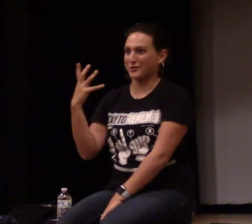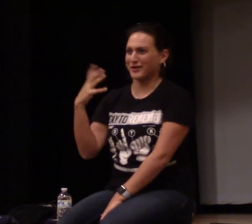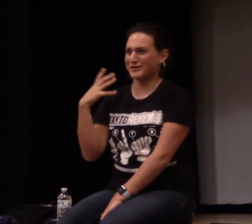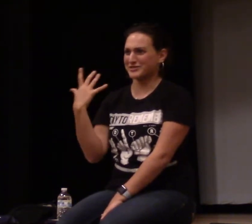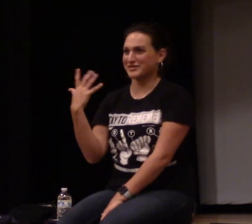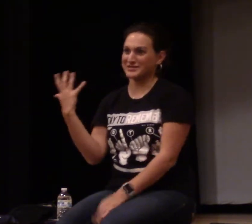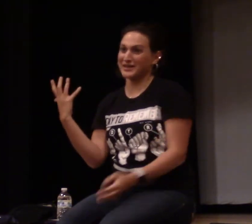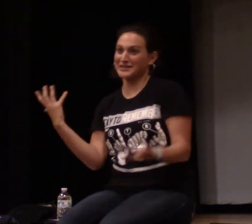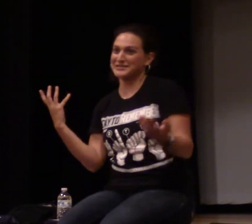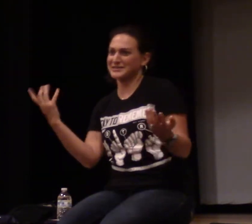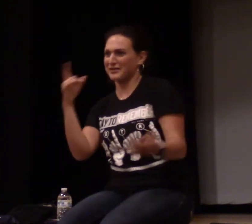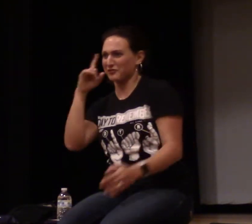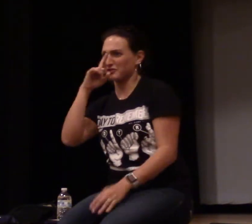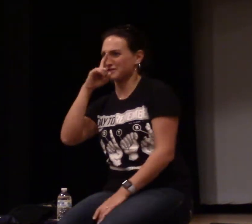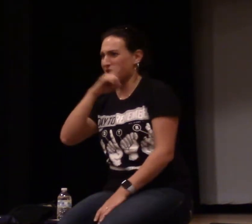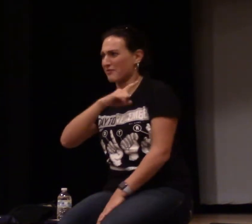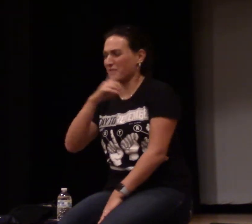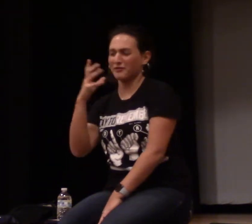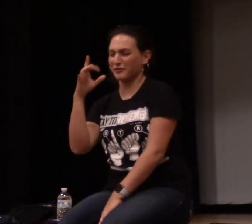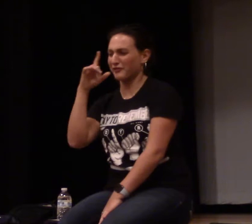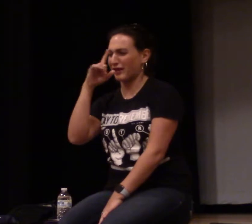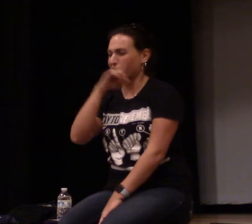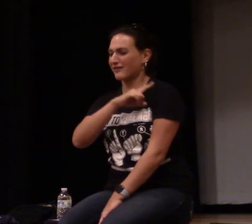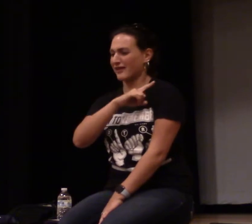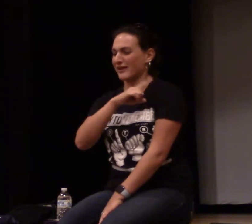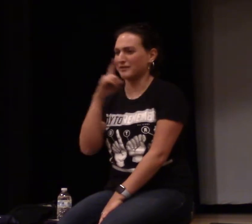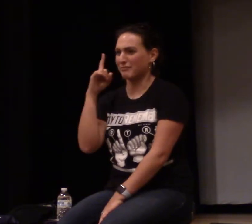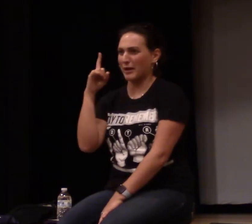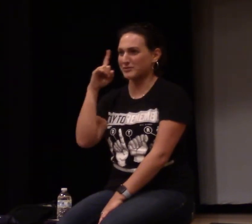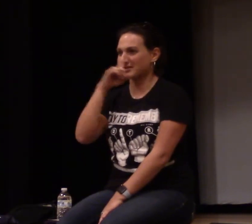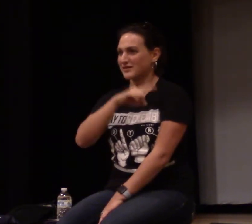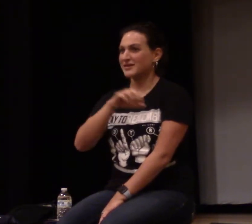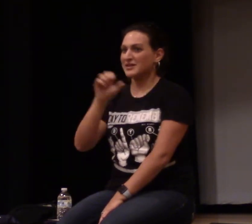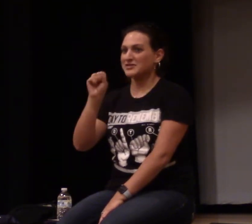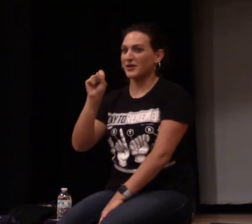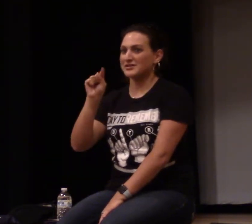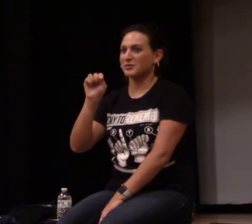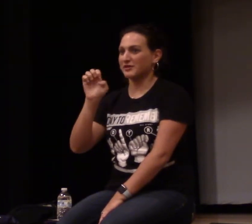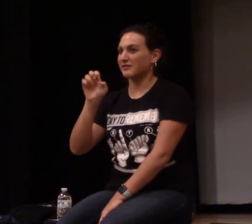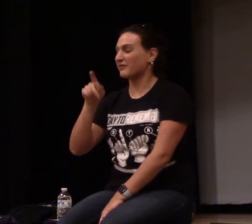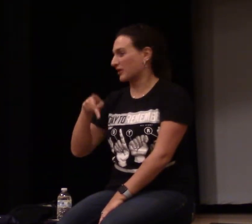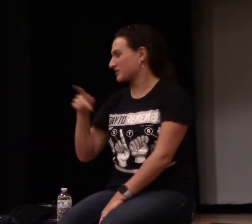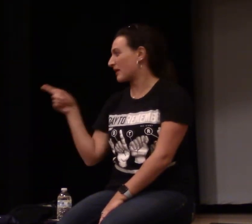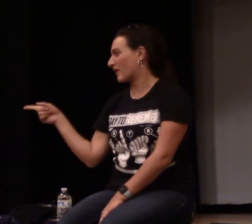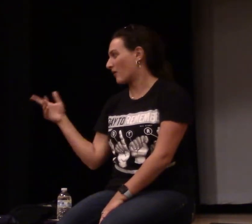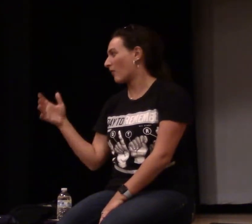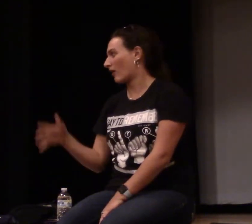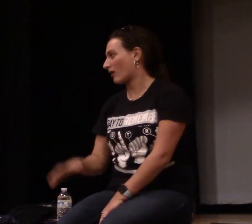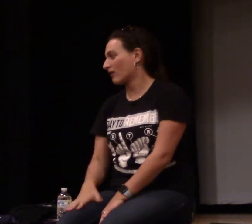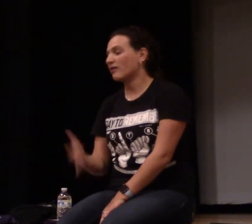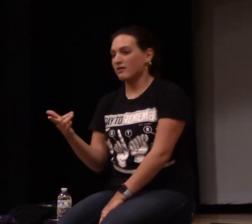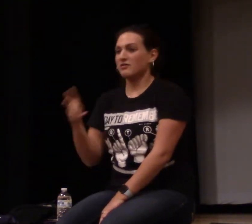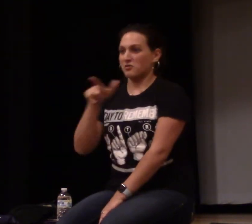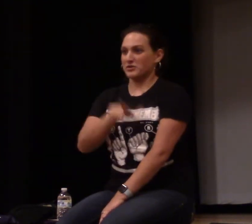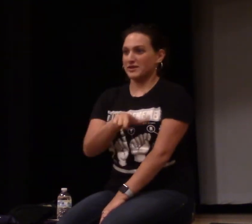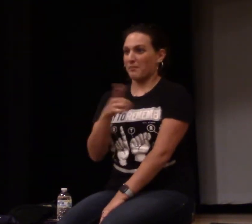it just because that is the sign for step, or for fake and mouse. So I typically finger spell it or step.